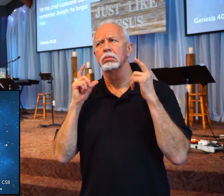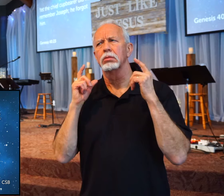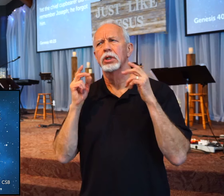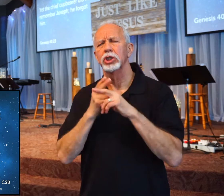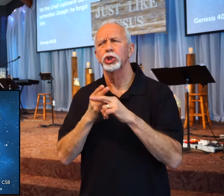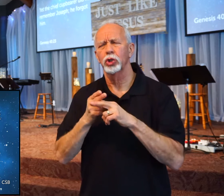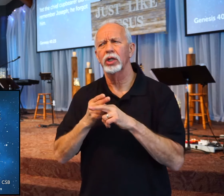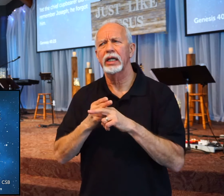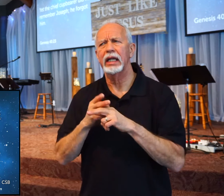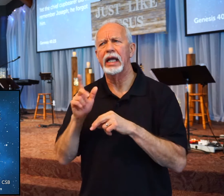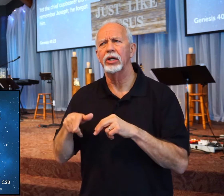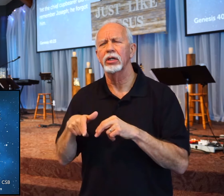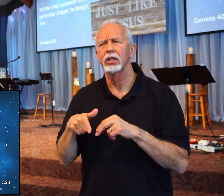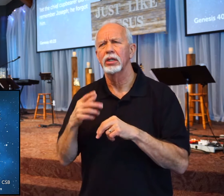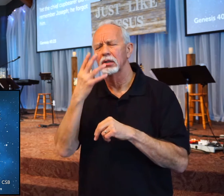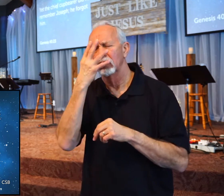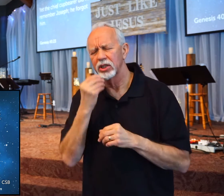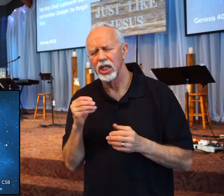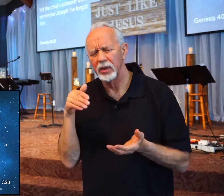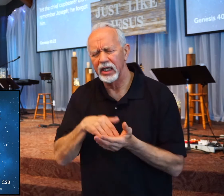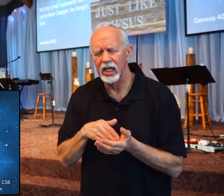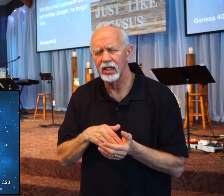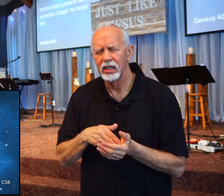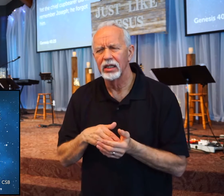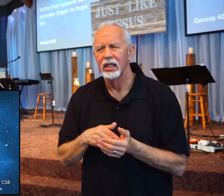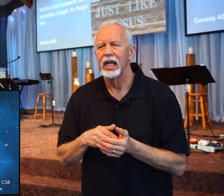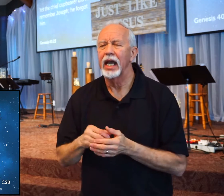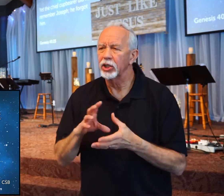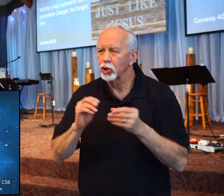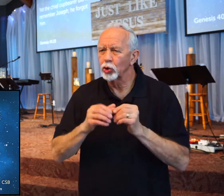Shortly thereafter, he fell asleep again. And